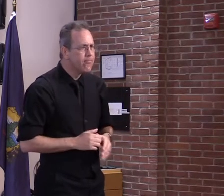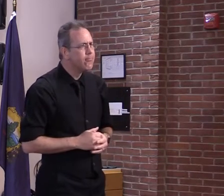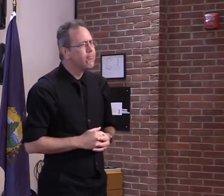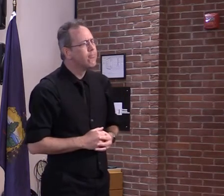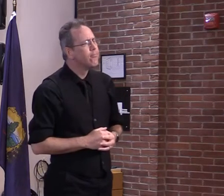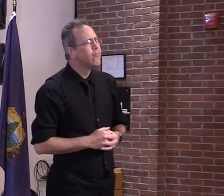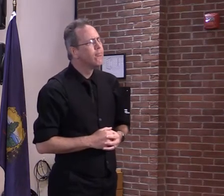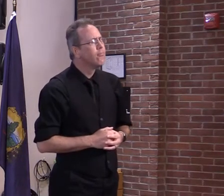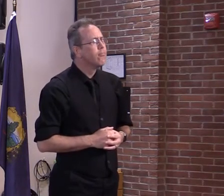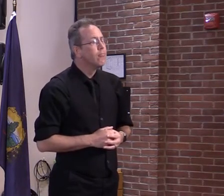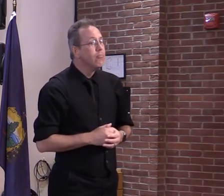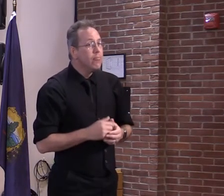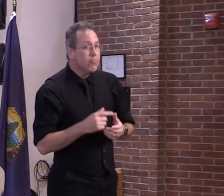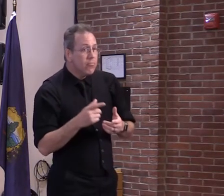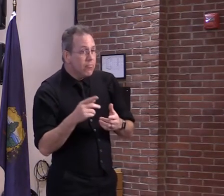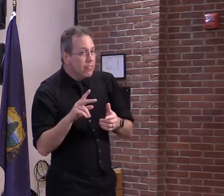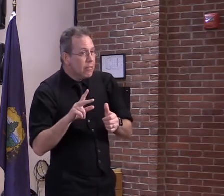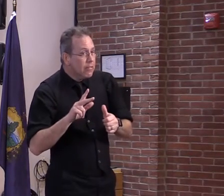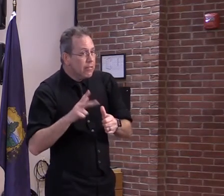One more try.